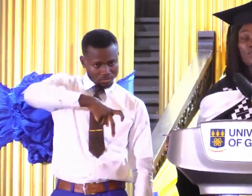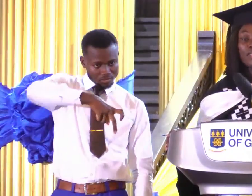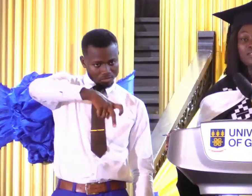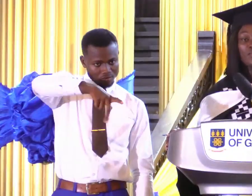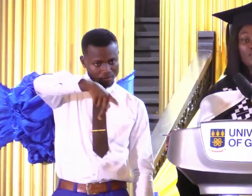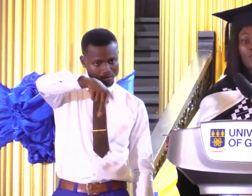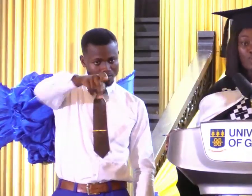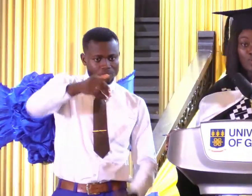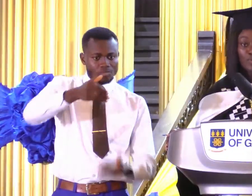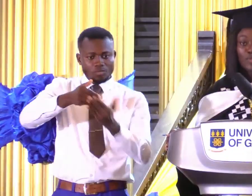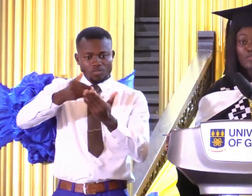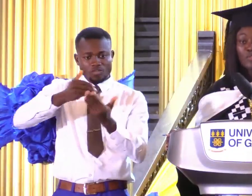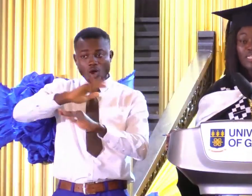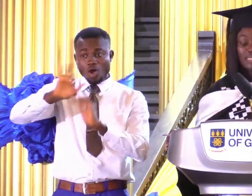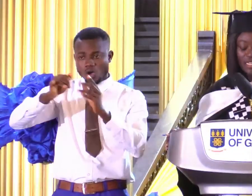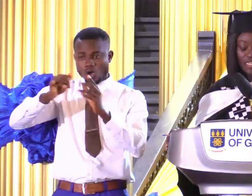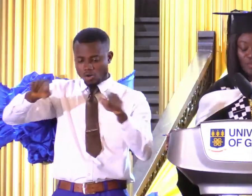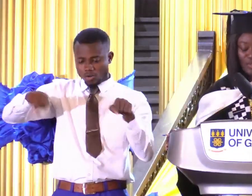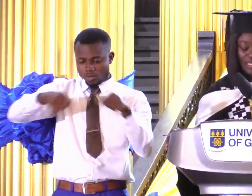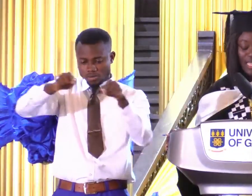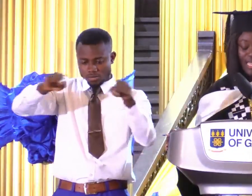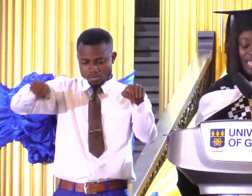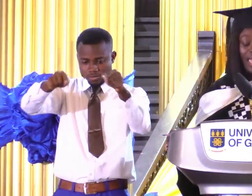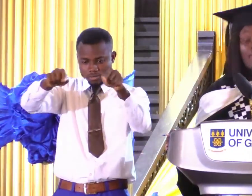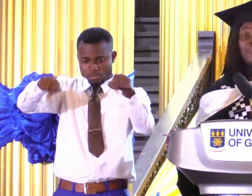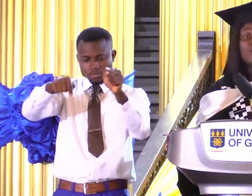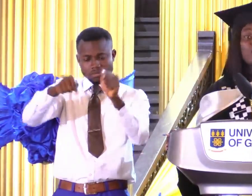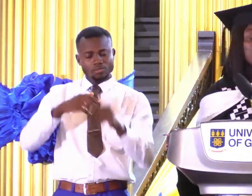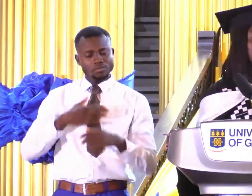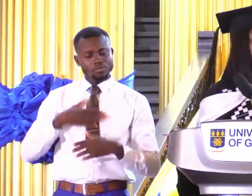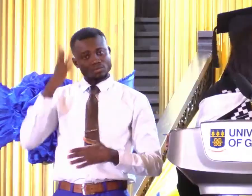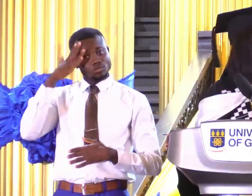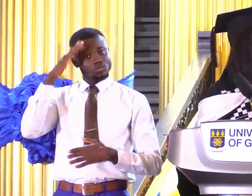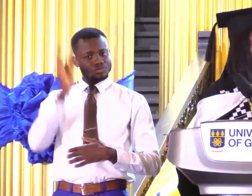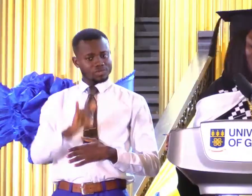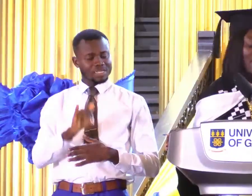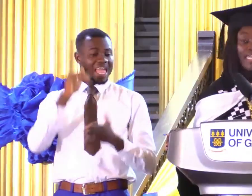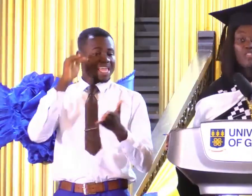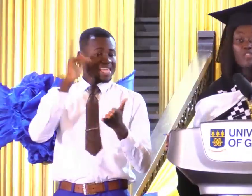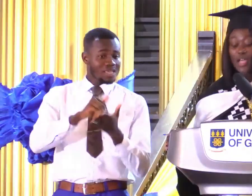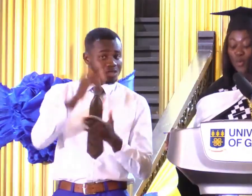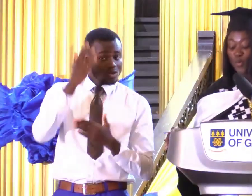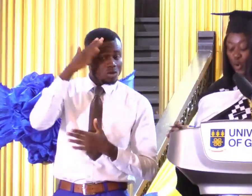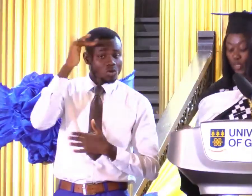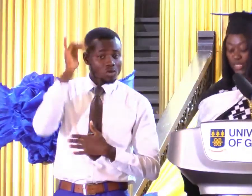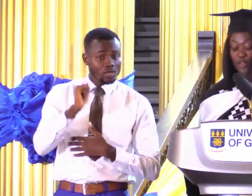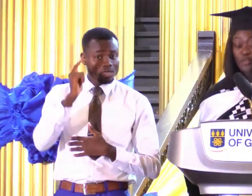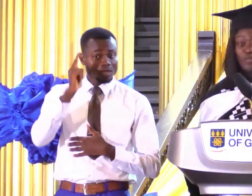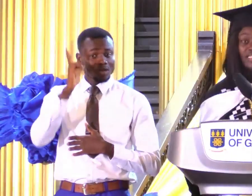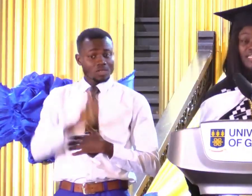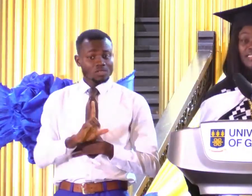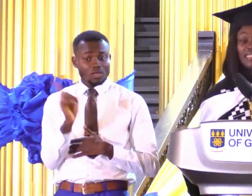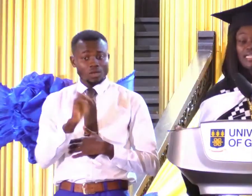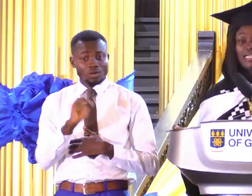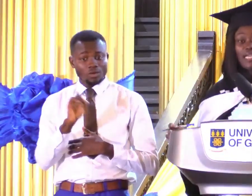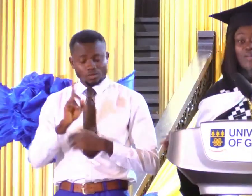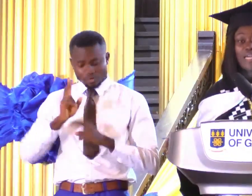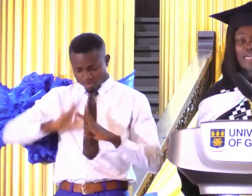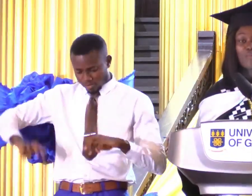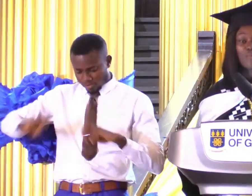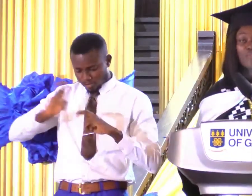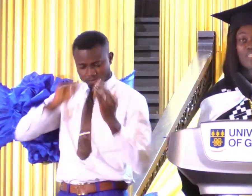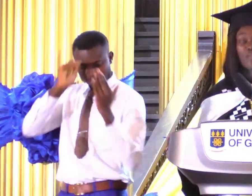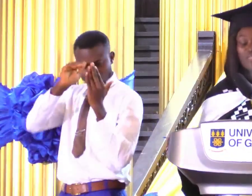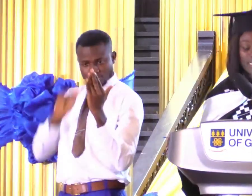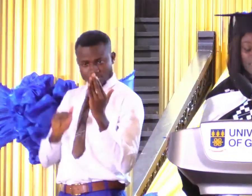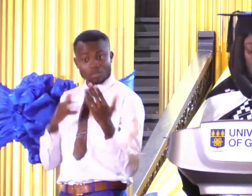all of us will follow. So please take note. Please also take note that our lecturer will be hosted on research agenda on our